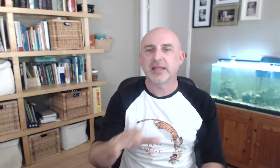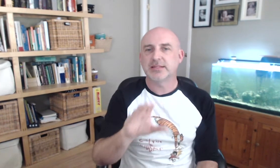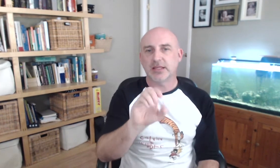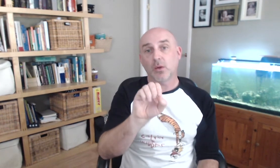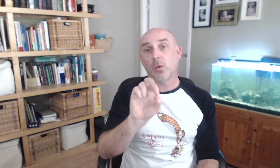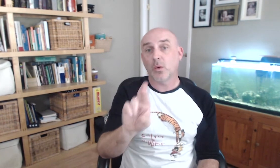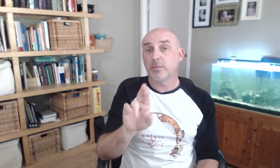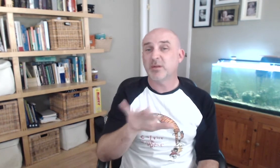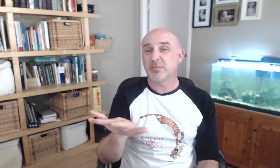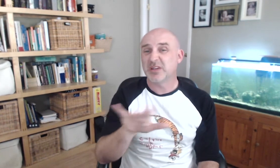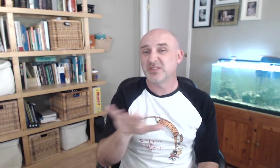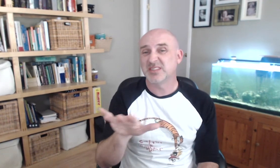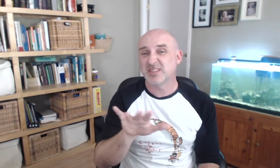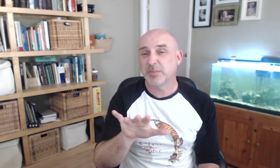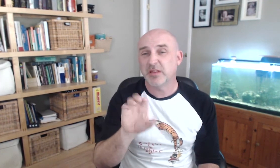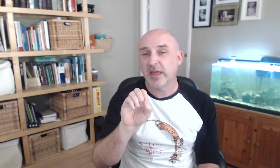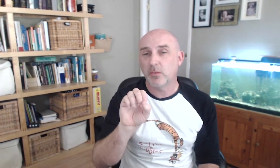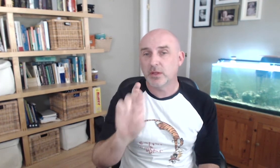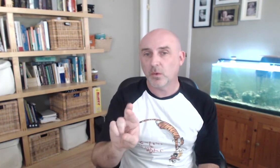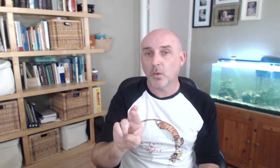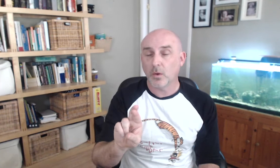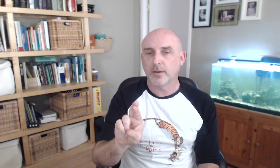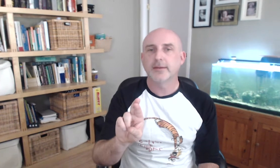ASL, or, probably better just to spell that one, or,